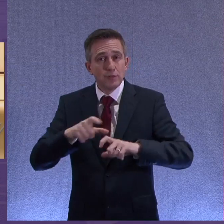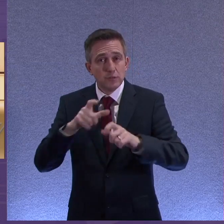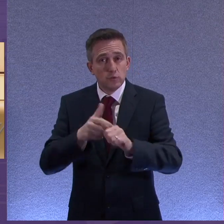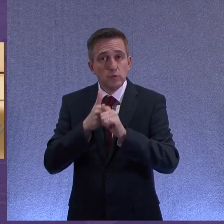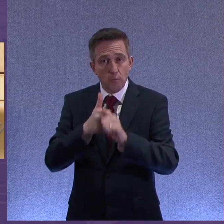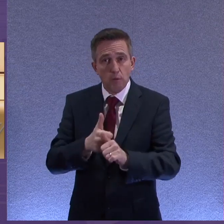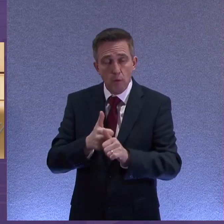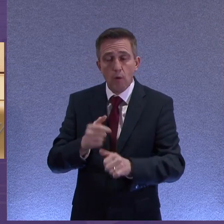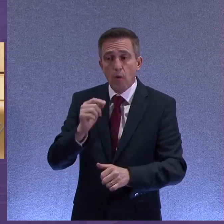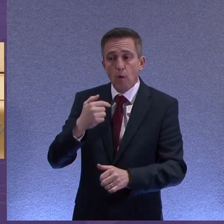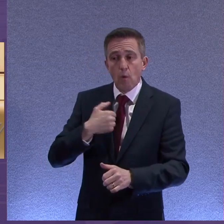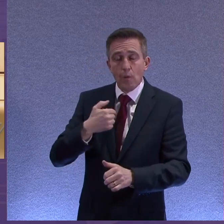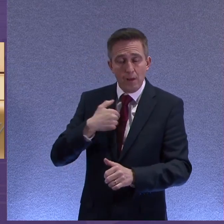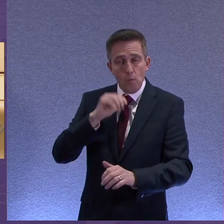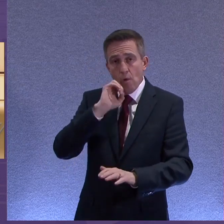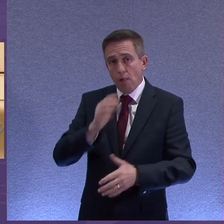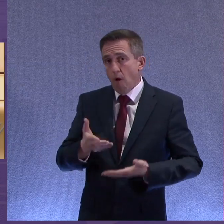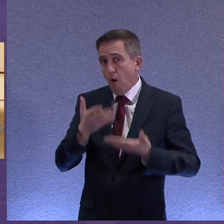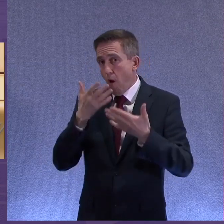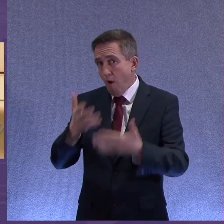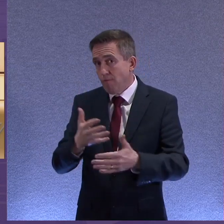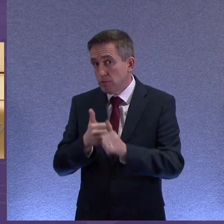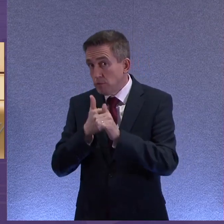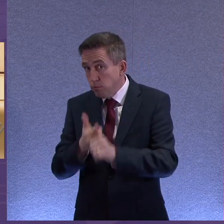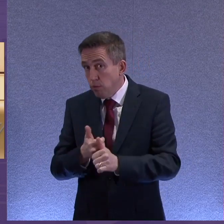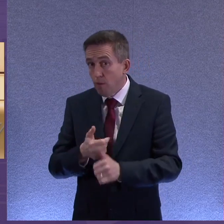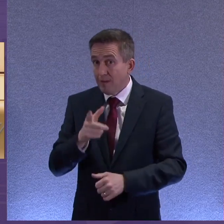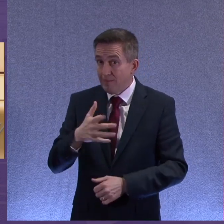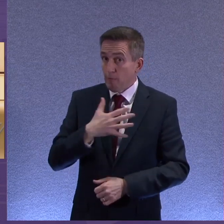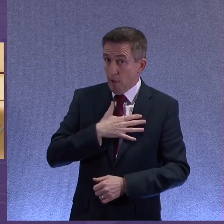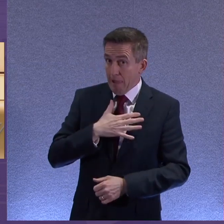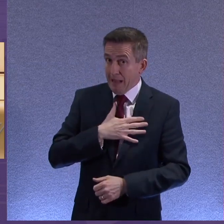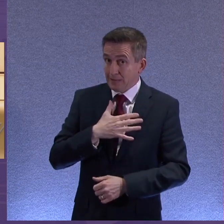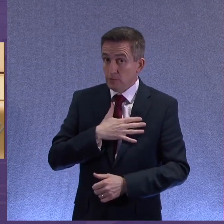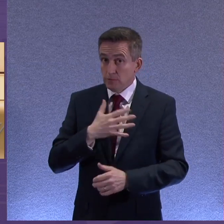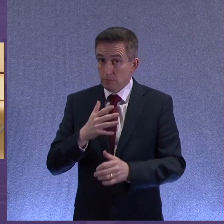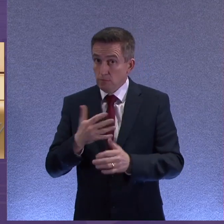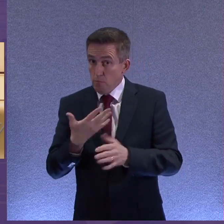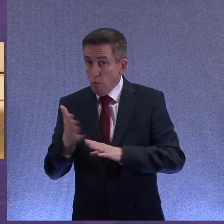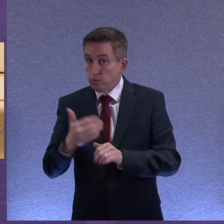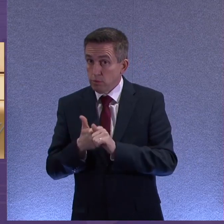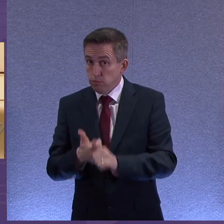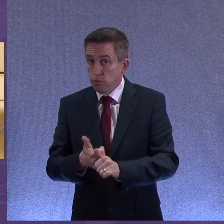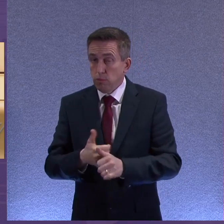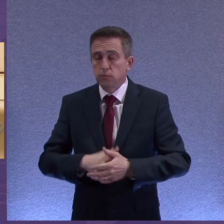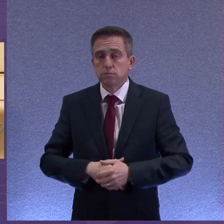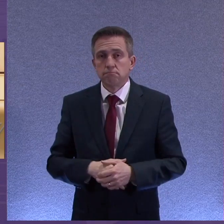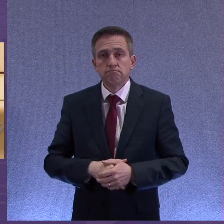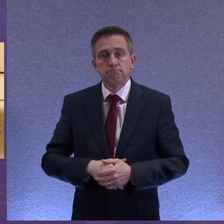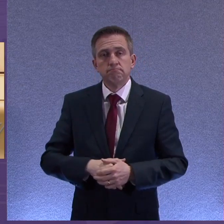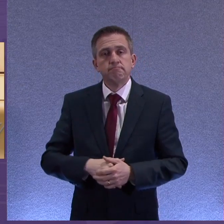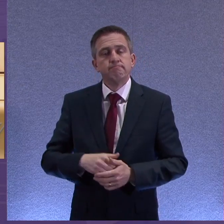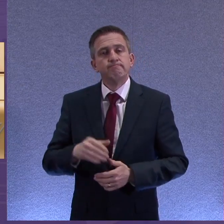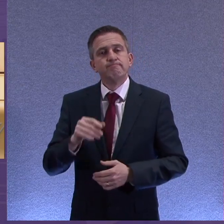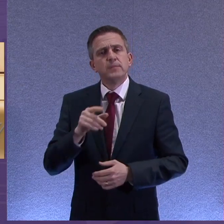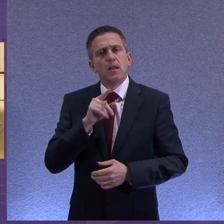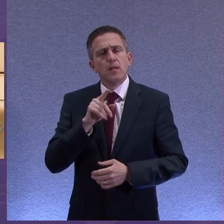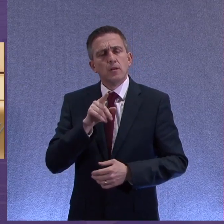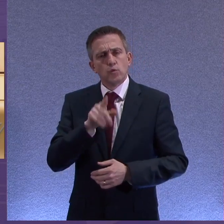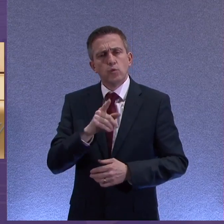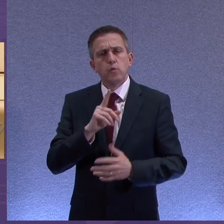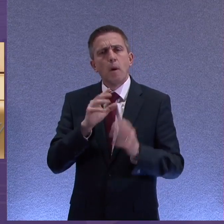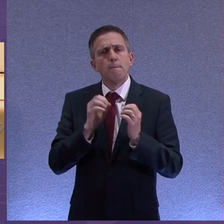our offer of support if they wish it and if they want to take it. On the last group, if you like, that you